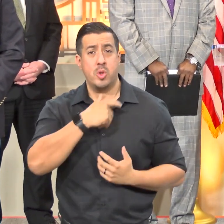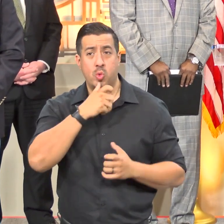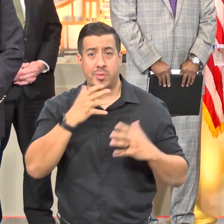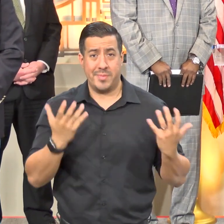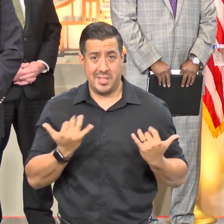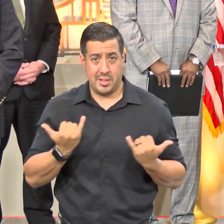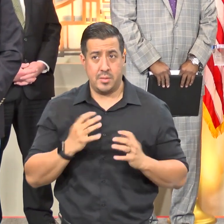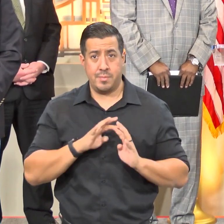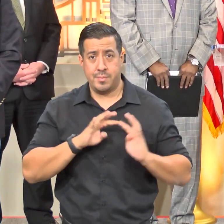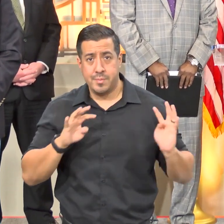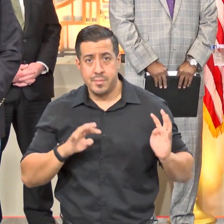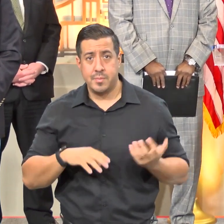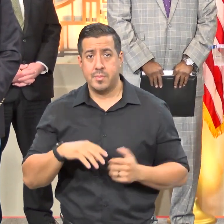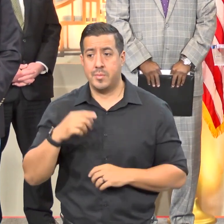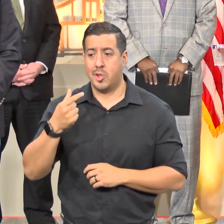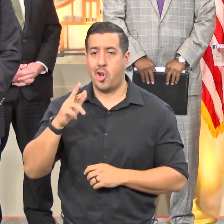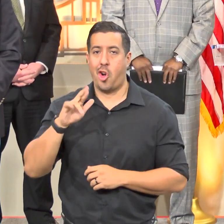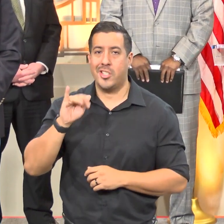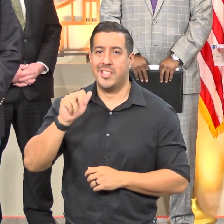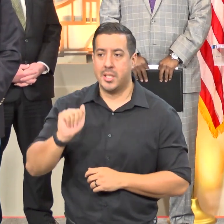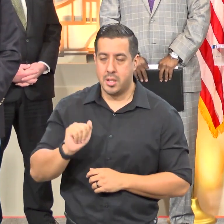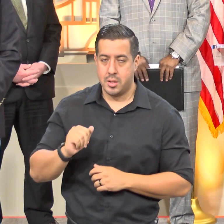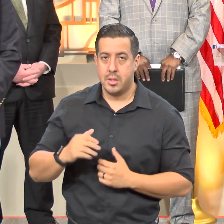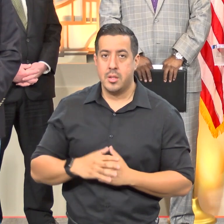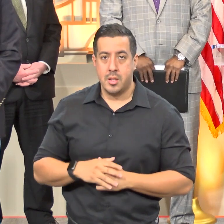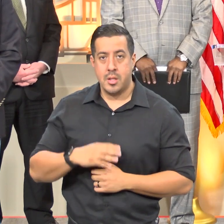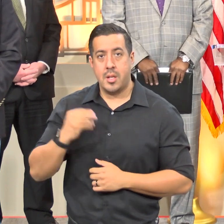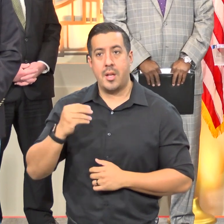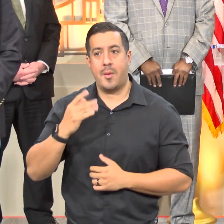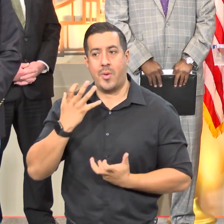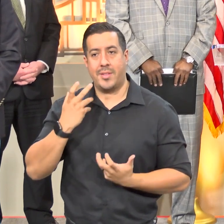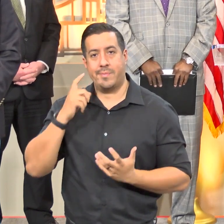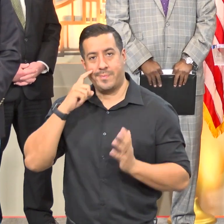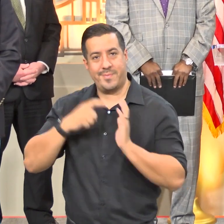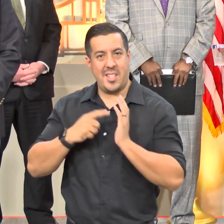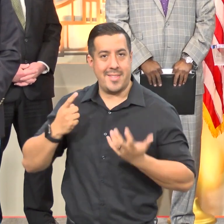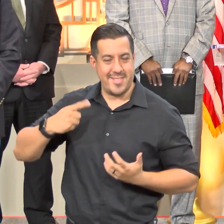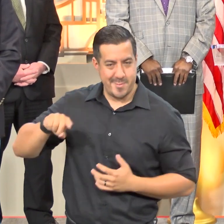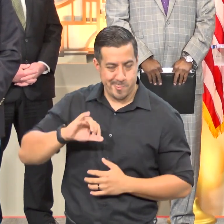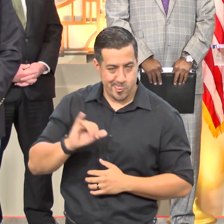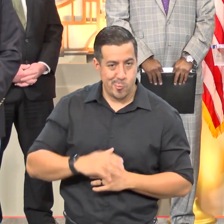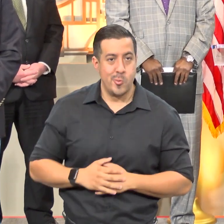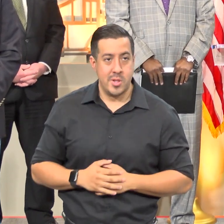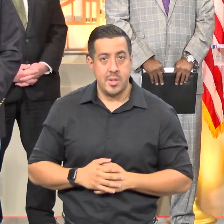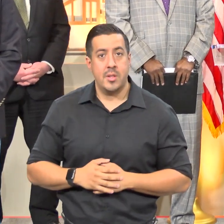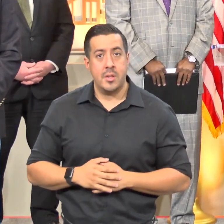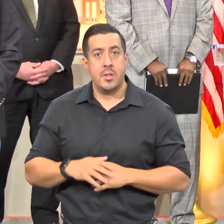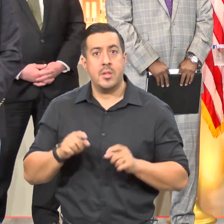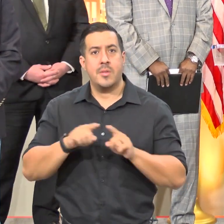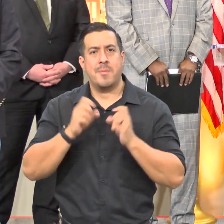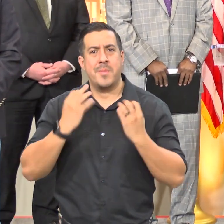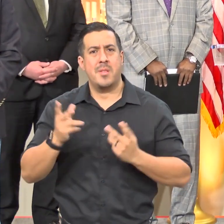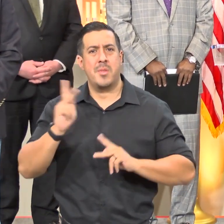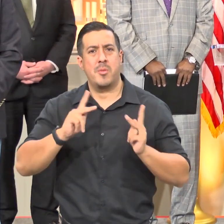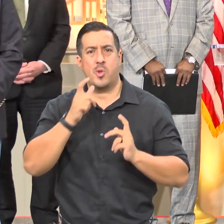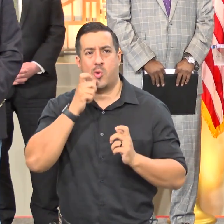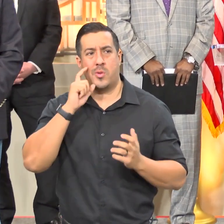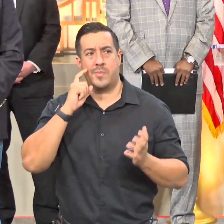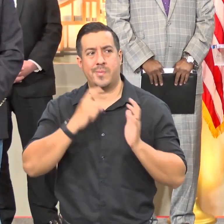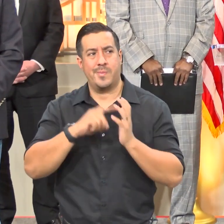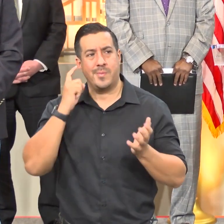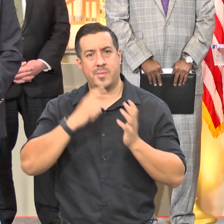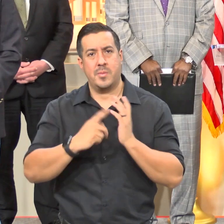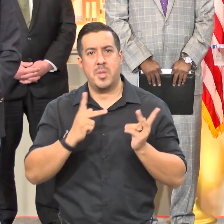here, and Commissioner Garcia can certainly acknowledge them. And then, of course, there are a number of folks that will be mentioned during the course of